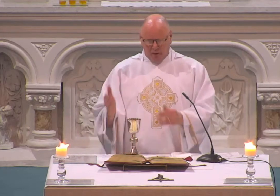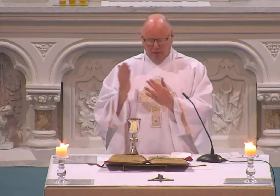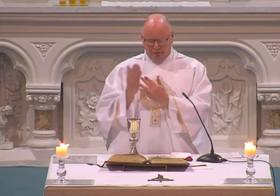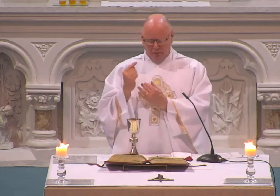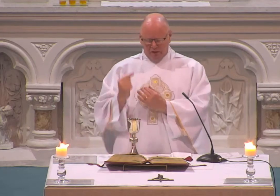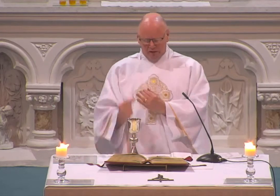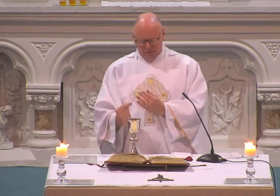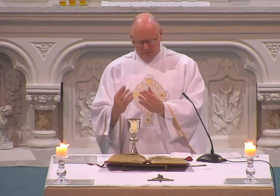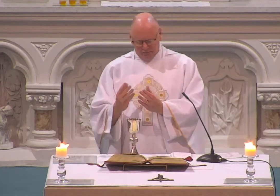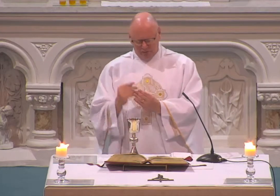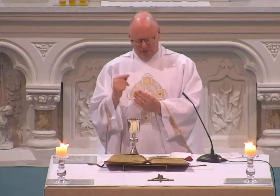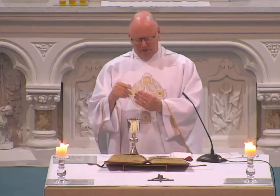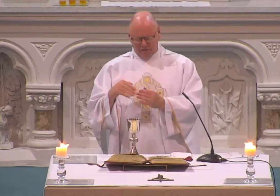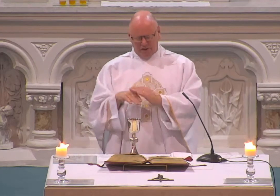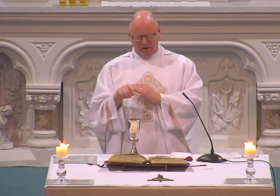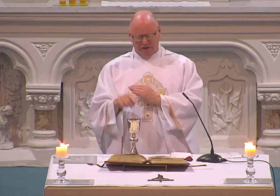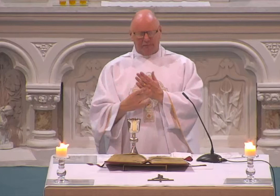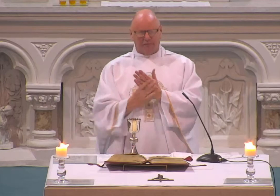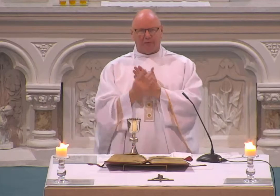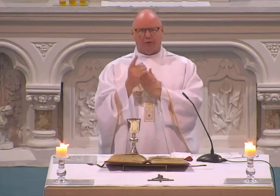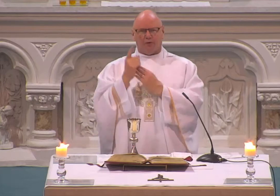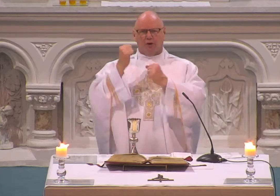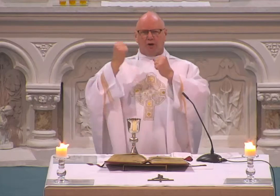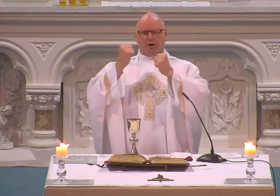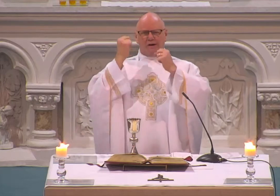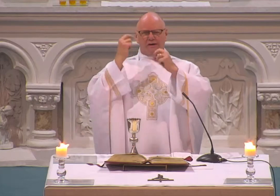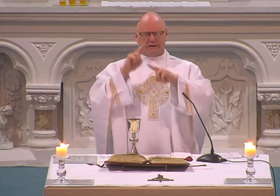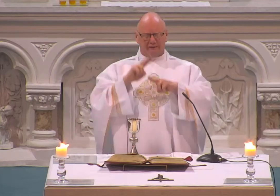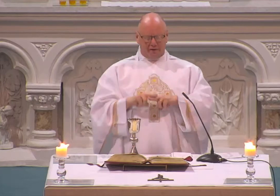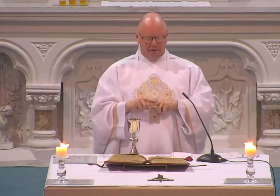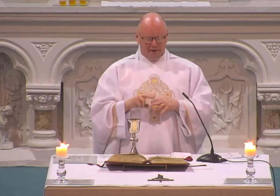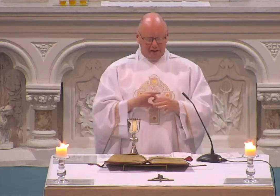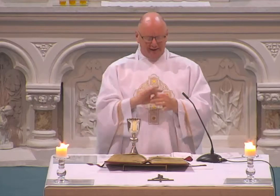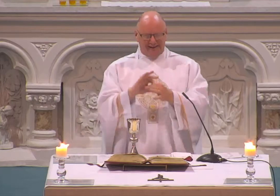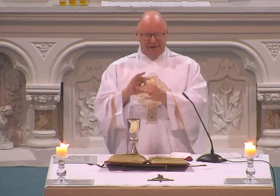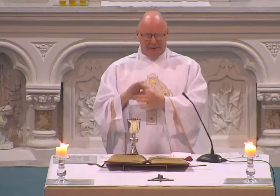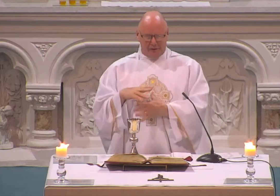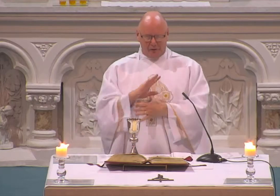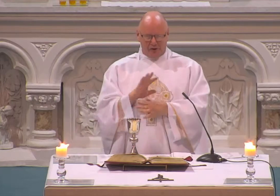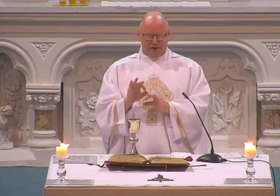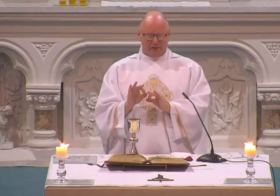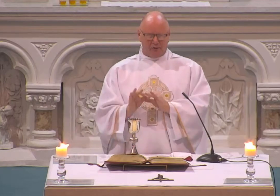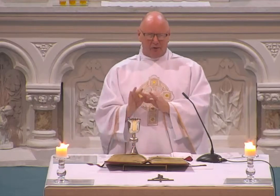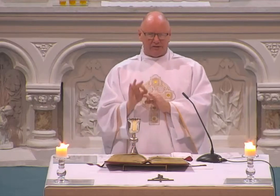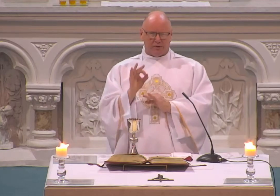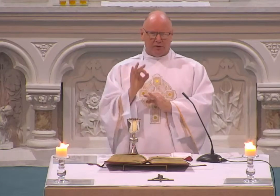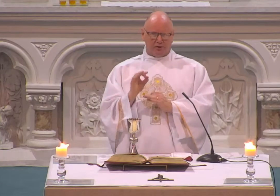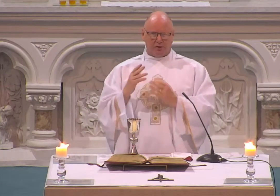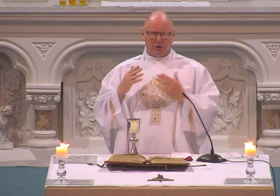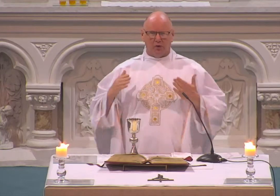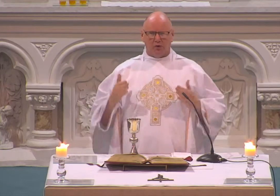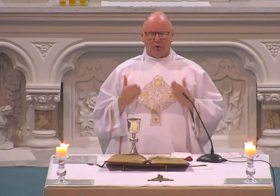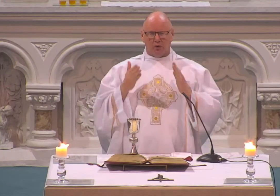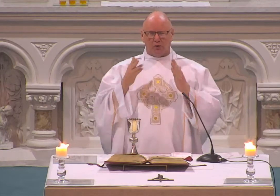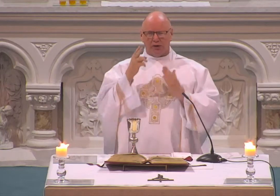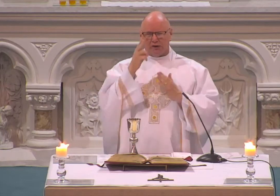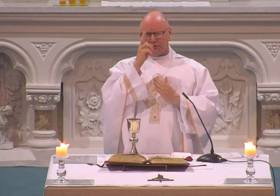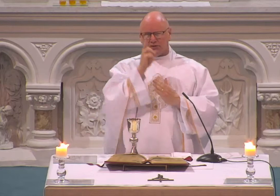Through him, with him, and in him, O God, almighty Father, in the unity of the Holy Spirit, all glory and honor